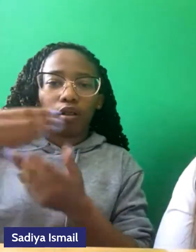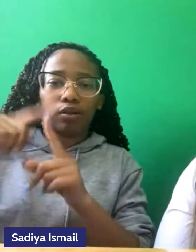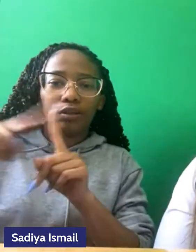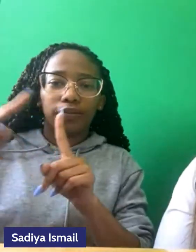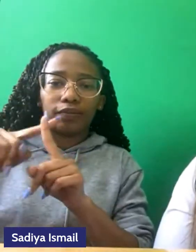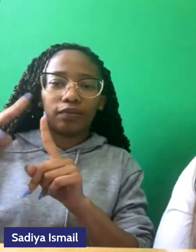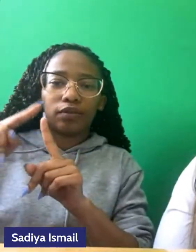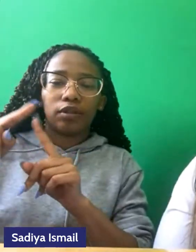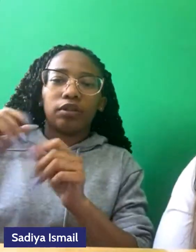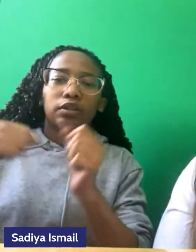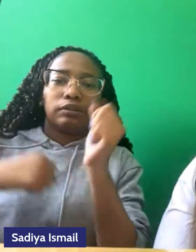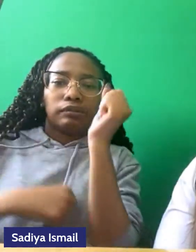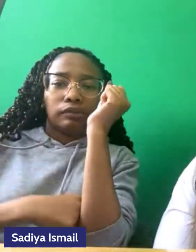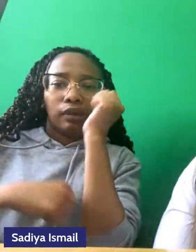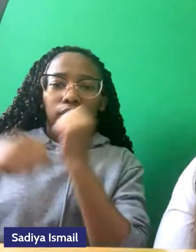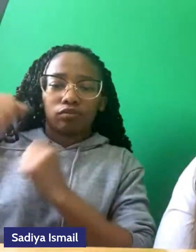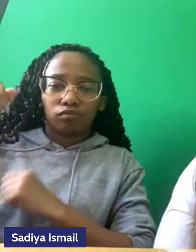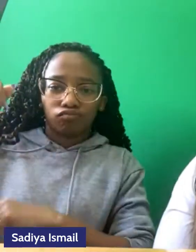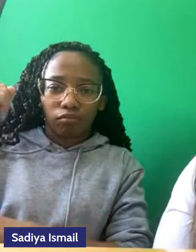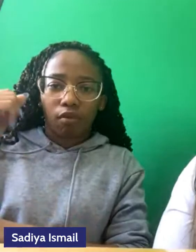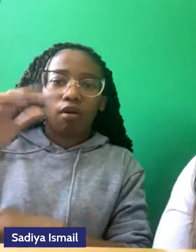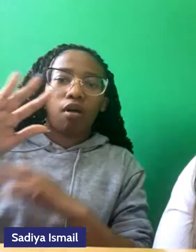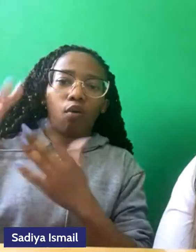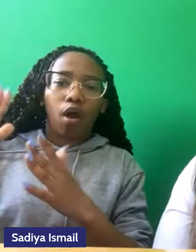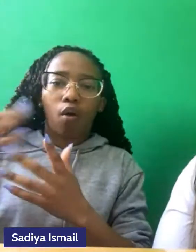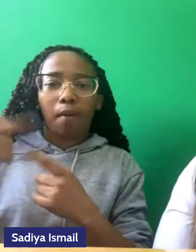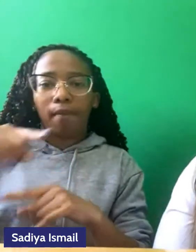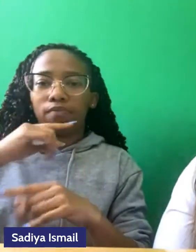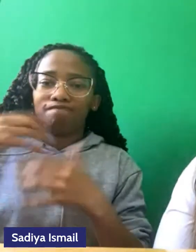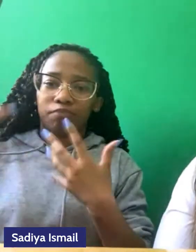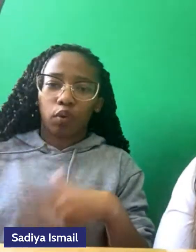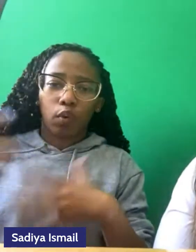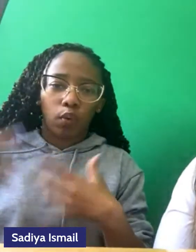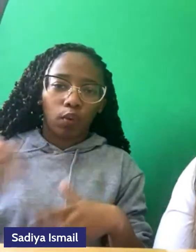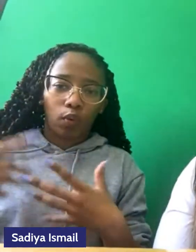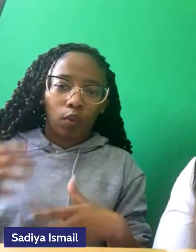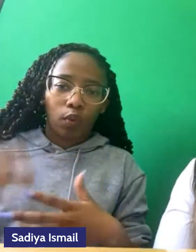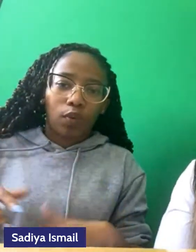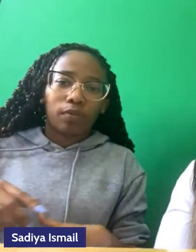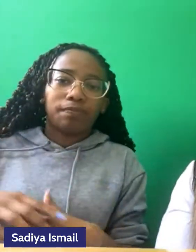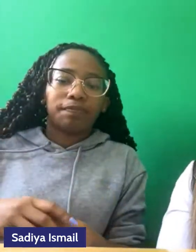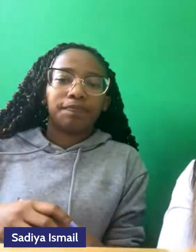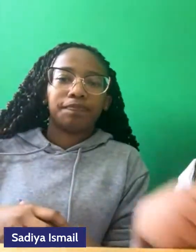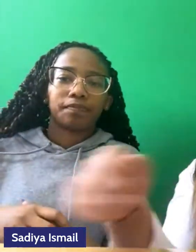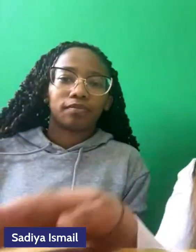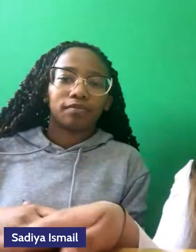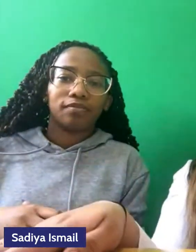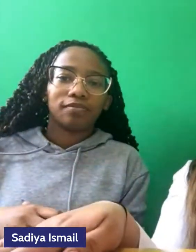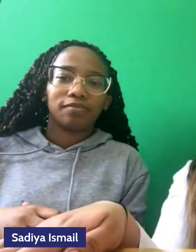sign language. But it's amazing. How important